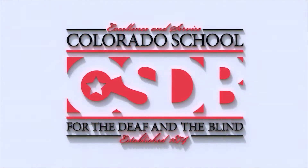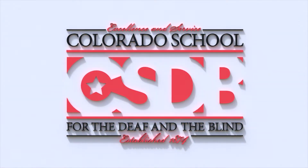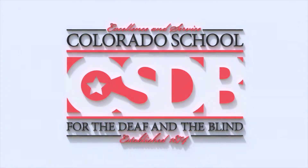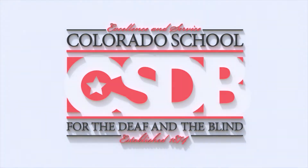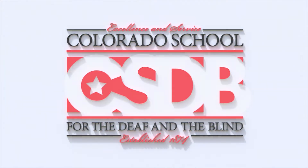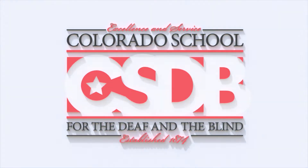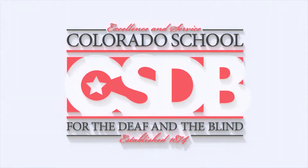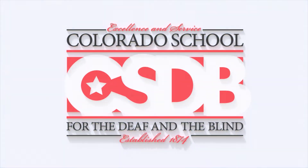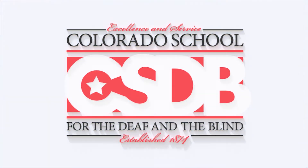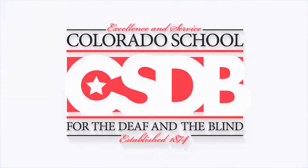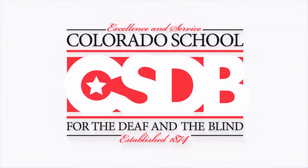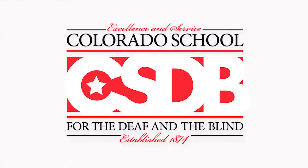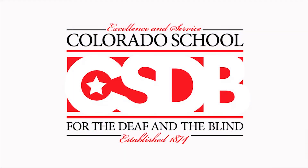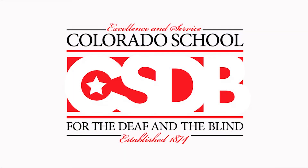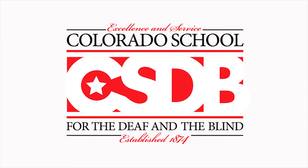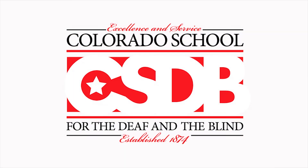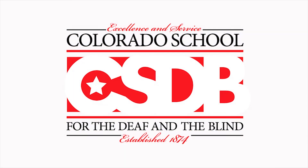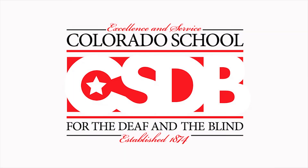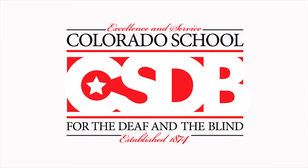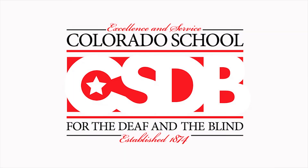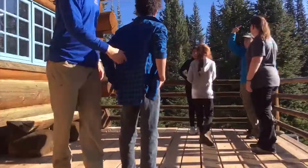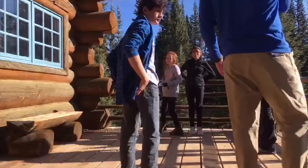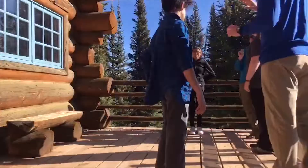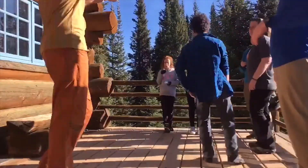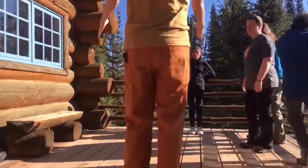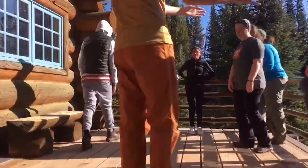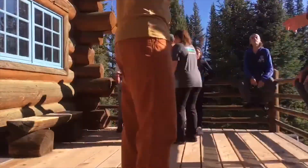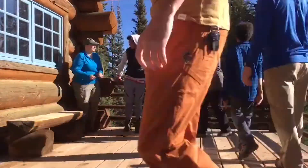Service, Colorado School for the Deaf and the Blind, established 1874.